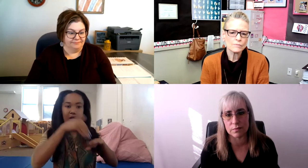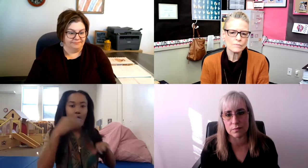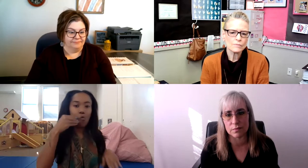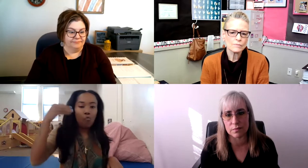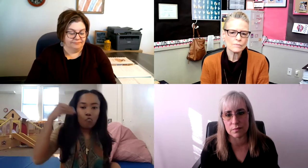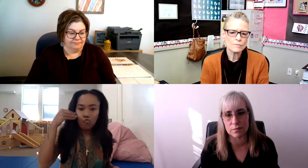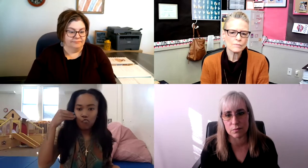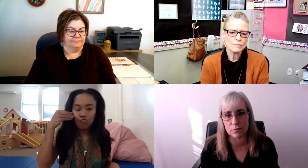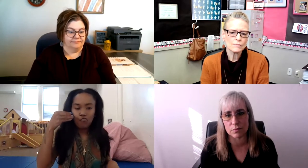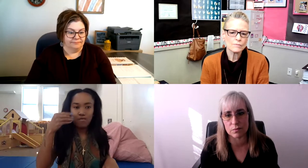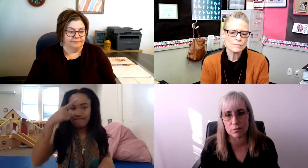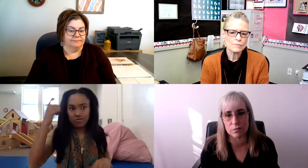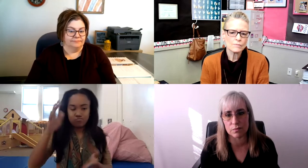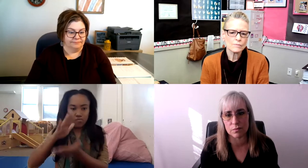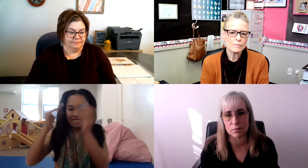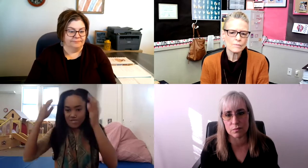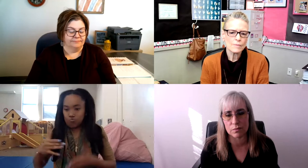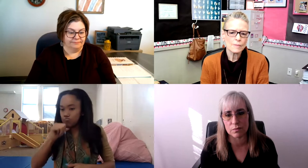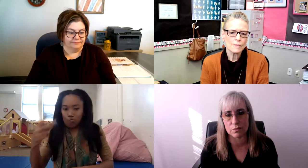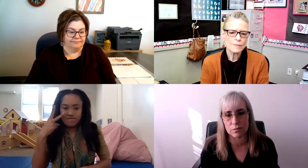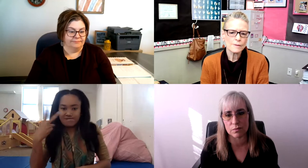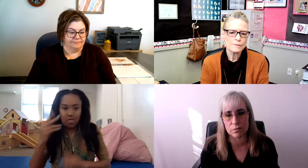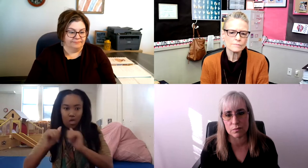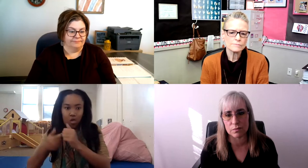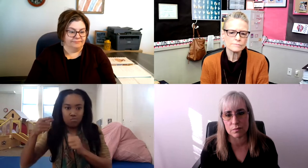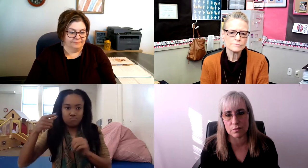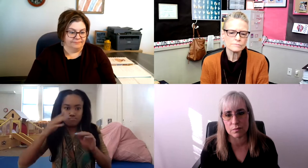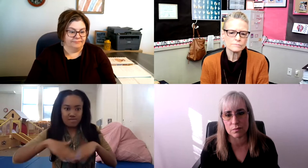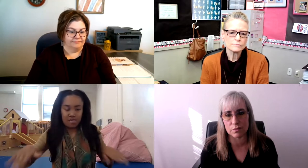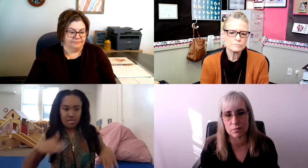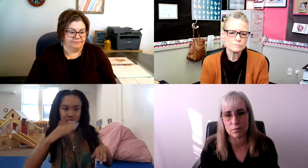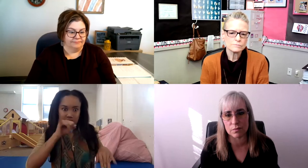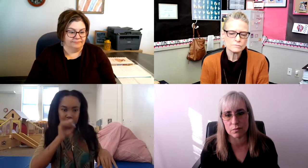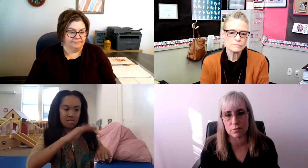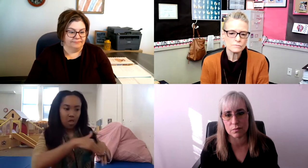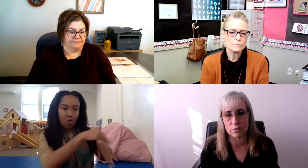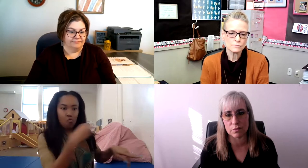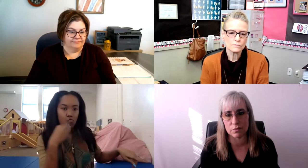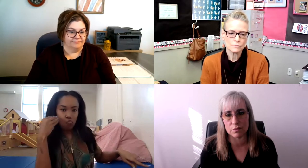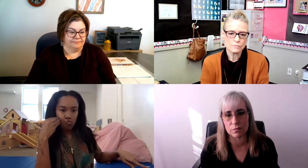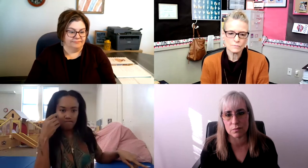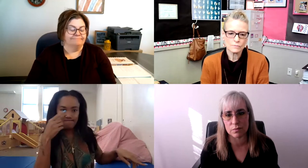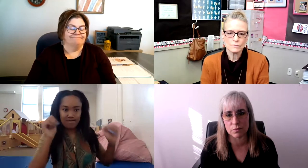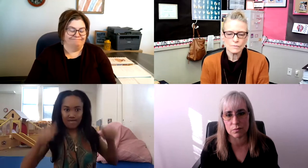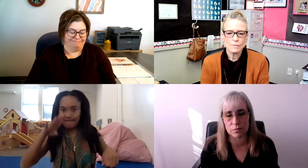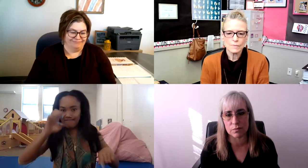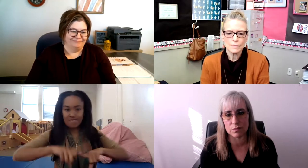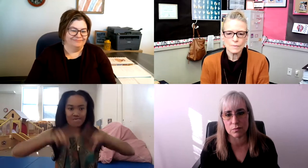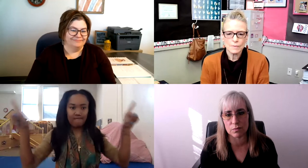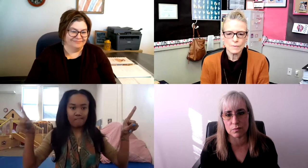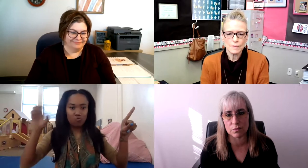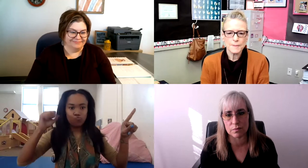know, I can also share what I'm seeing with the child at home, because sometimes, you know, the teachers don't know how the child